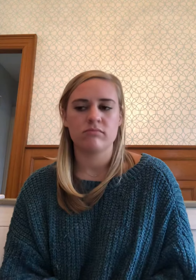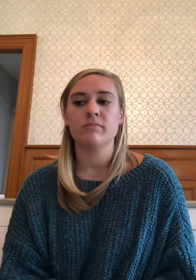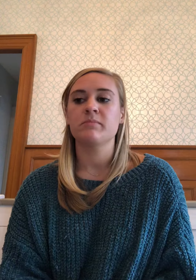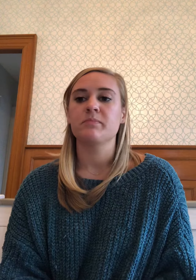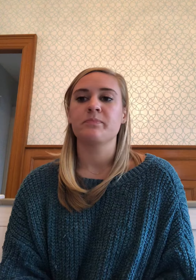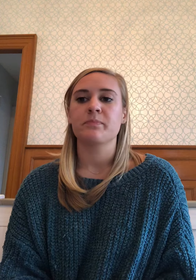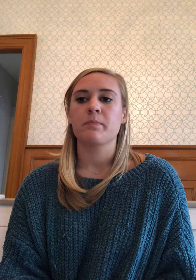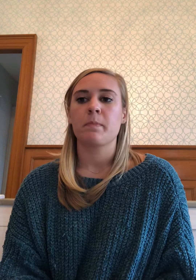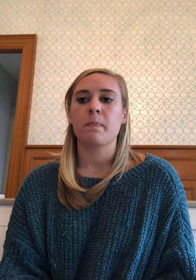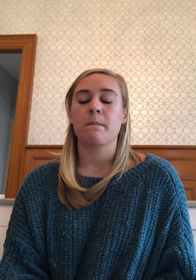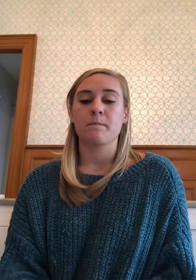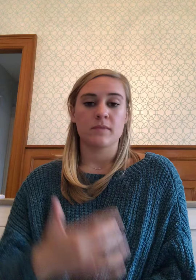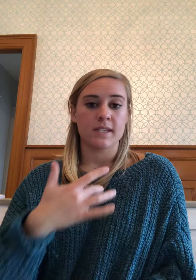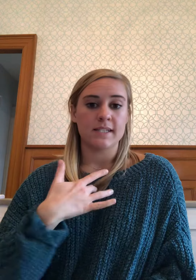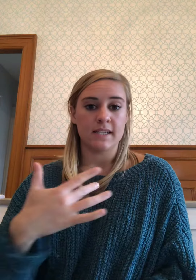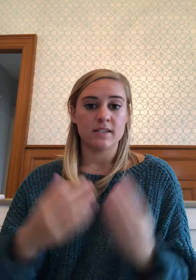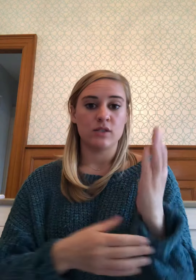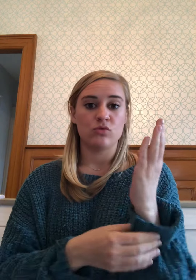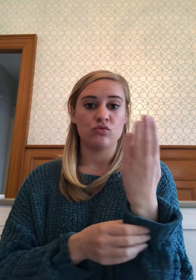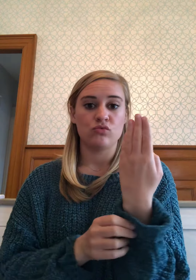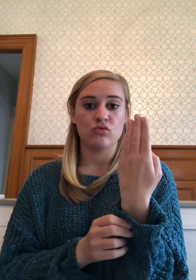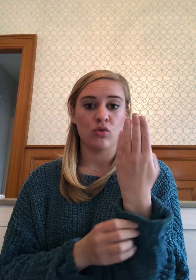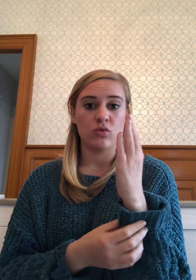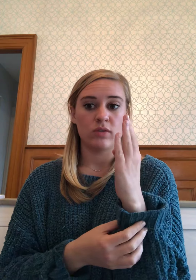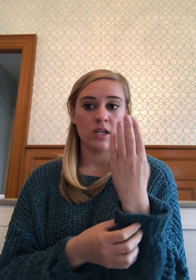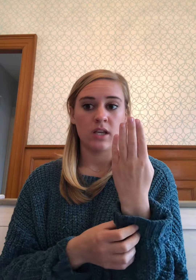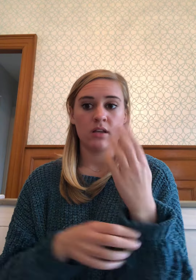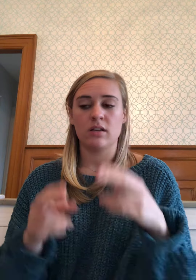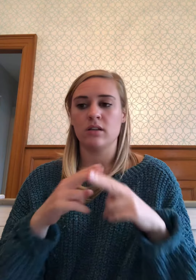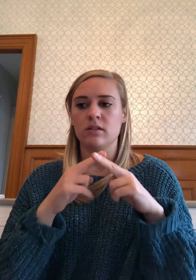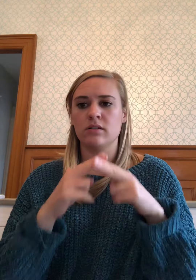Tendency to rotate is called a moment. Equal and opposite forces